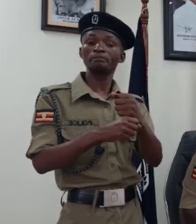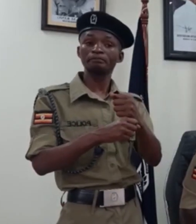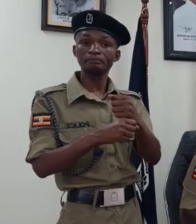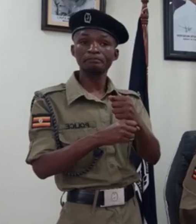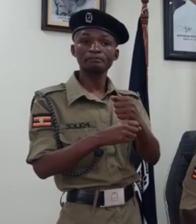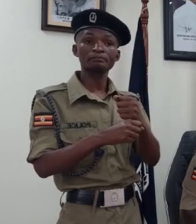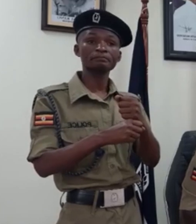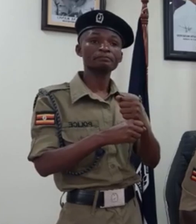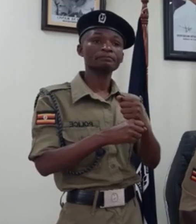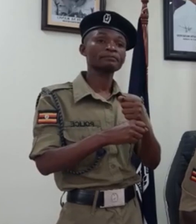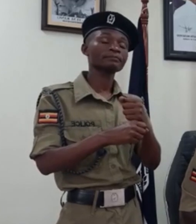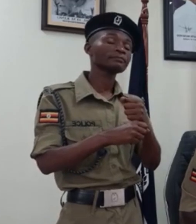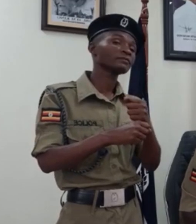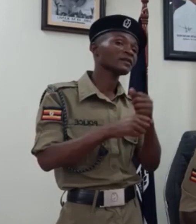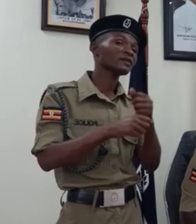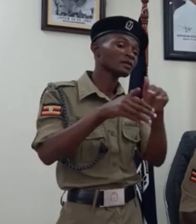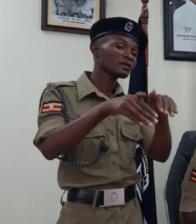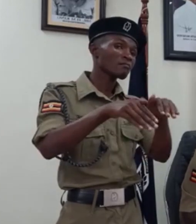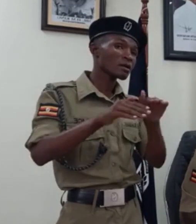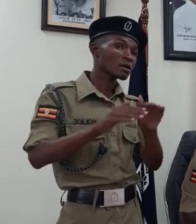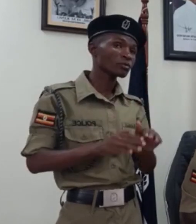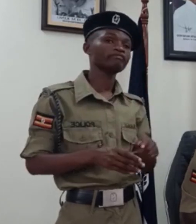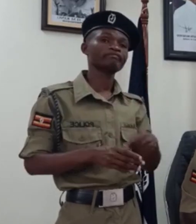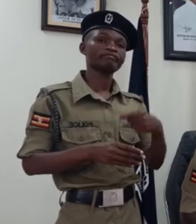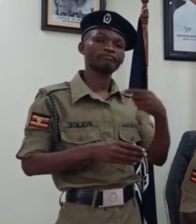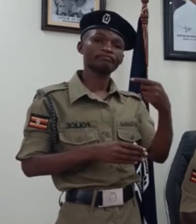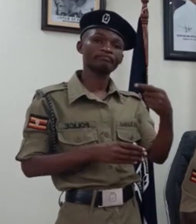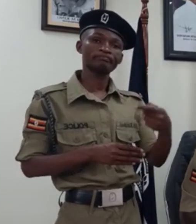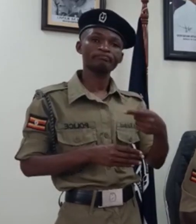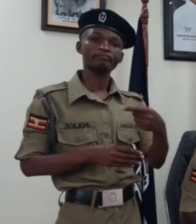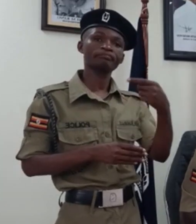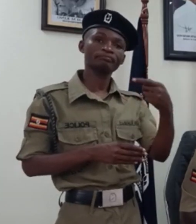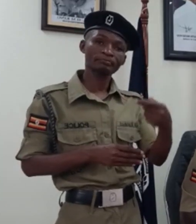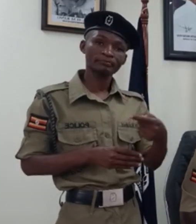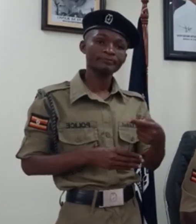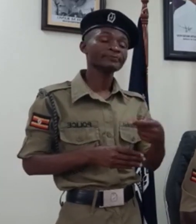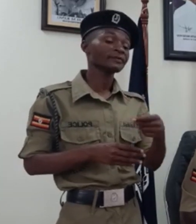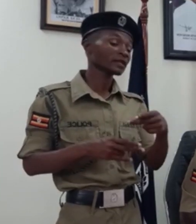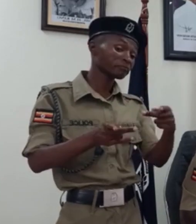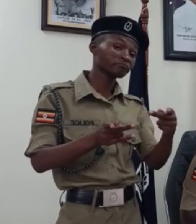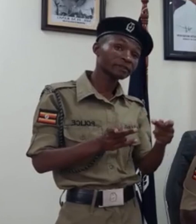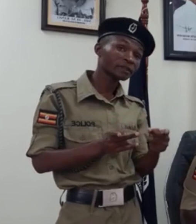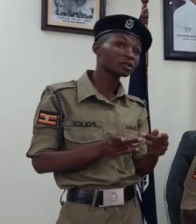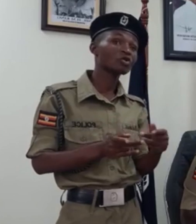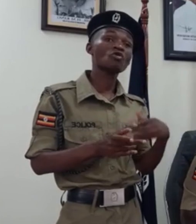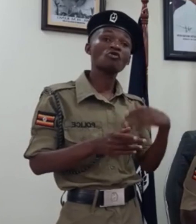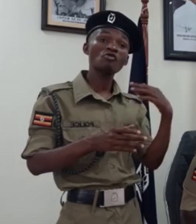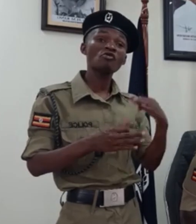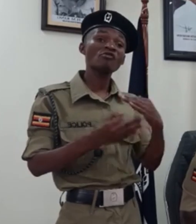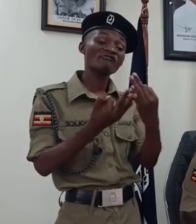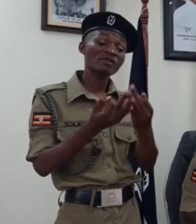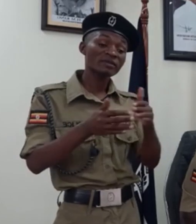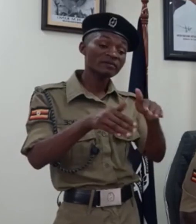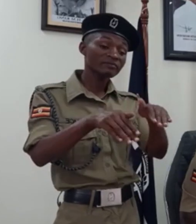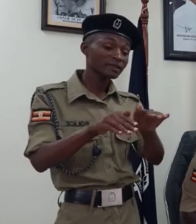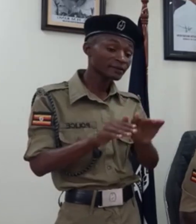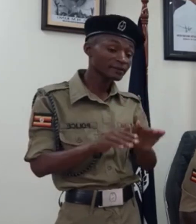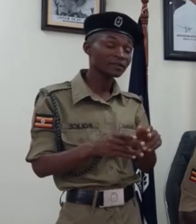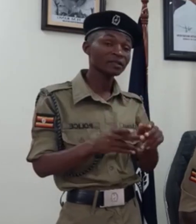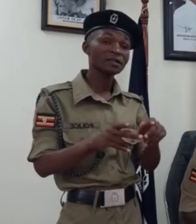gyekujja okusuzibwa ate ku lwokutaano ng'ennaku z'omwezi 27 omwezi ogw'omunaana